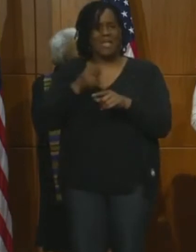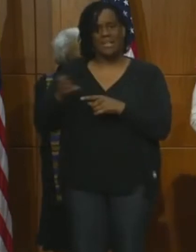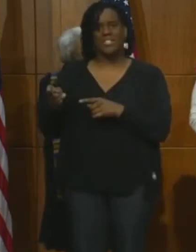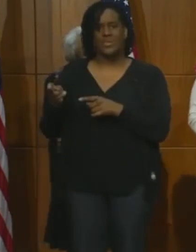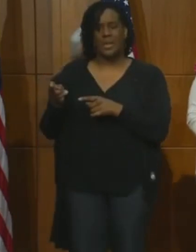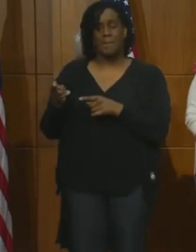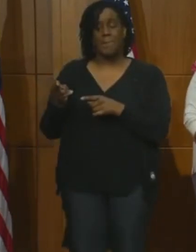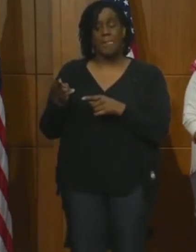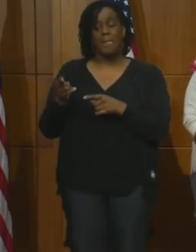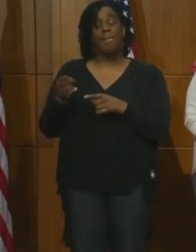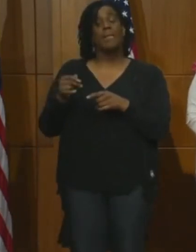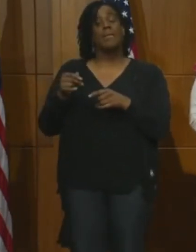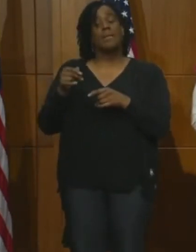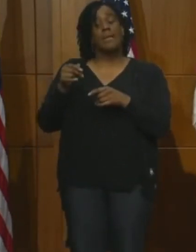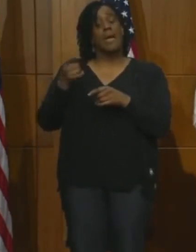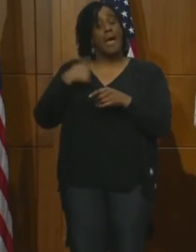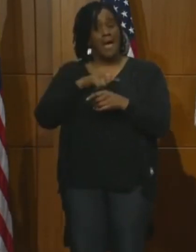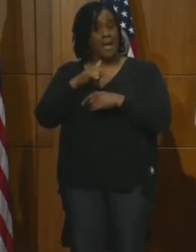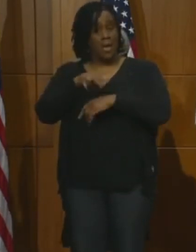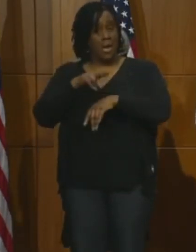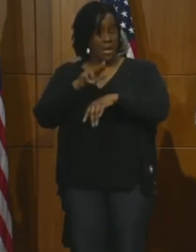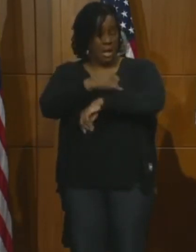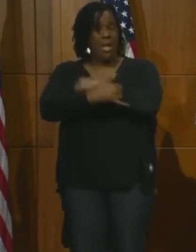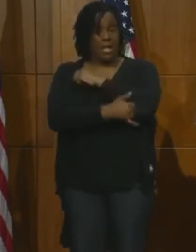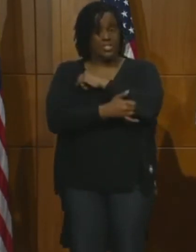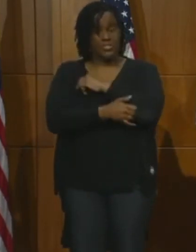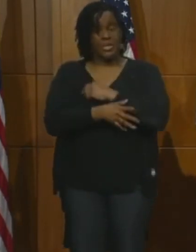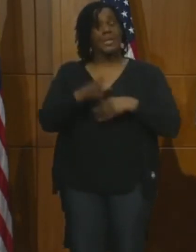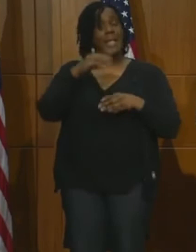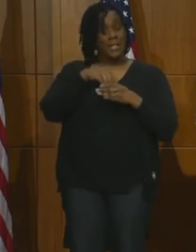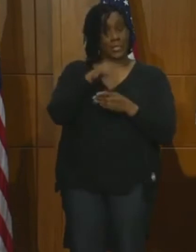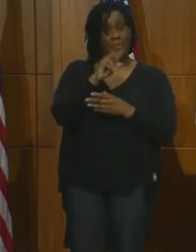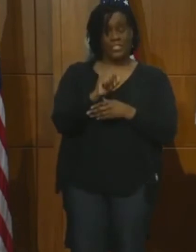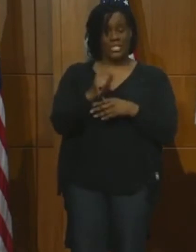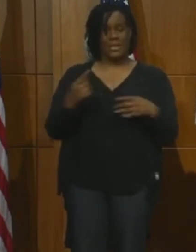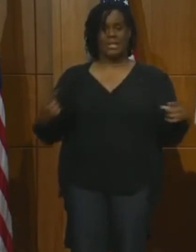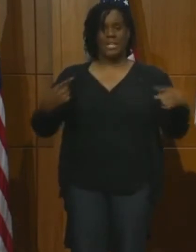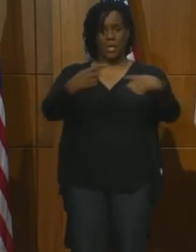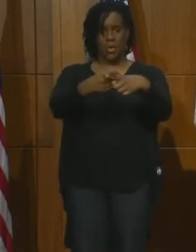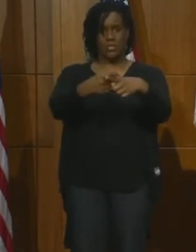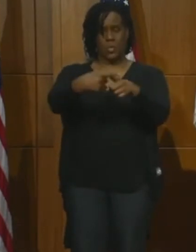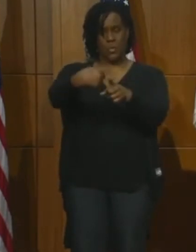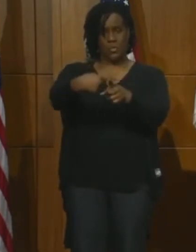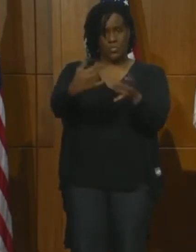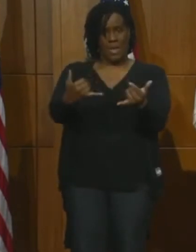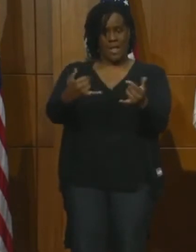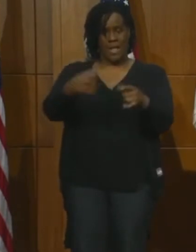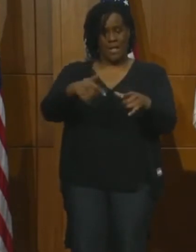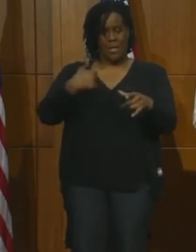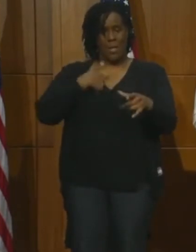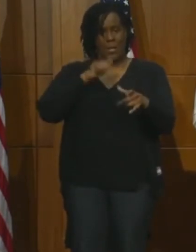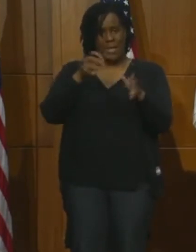no doubt that our nation, indeed Virginia, is at a crossroads. This is in our